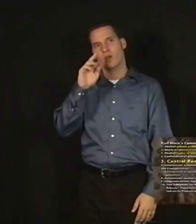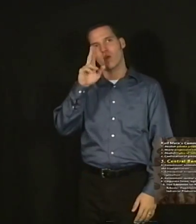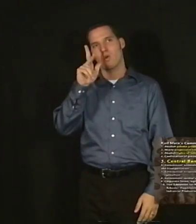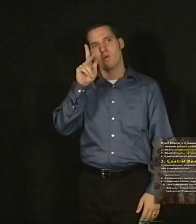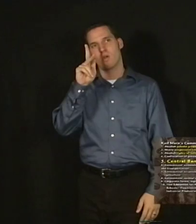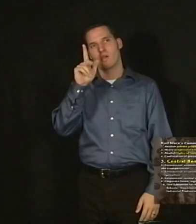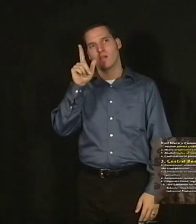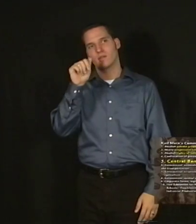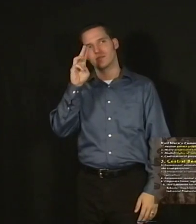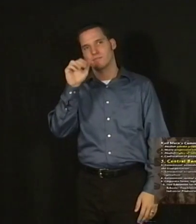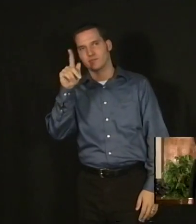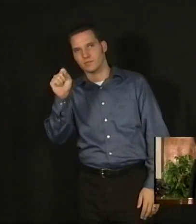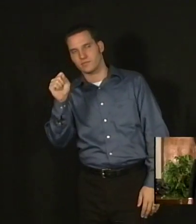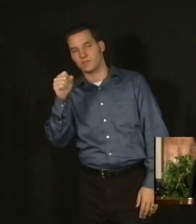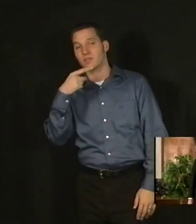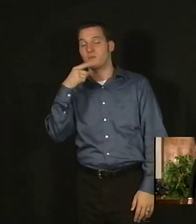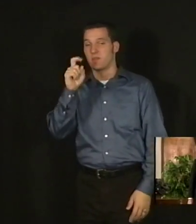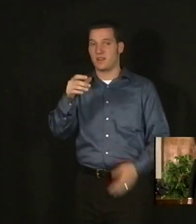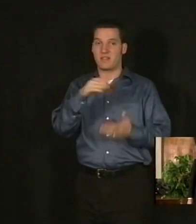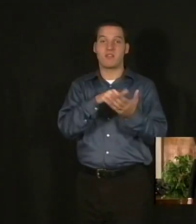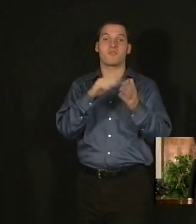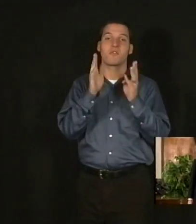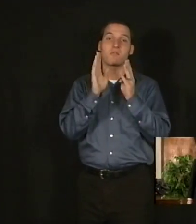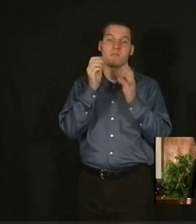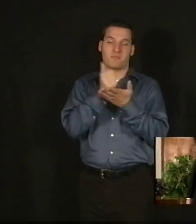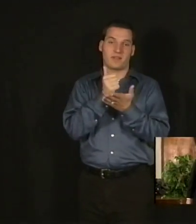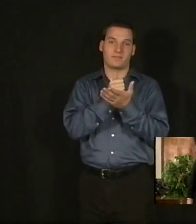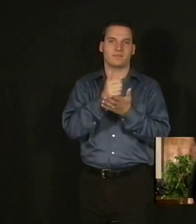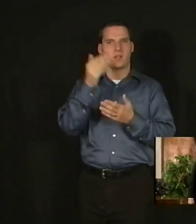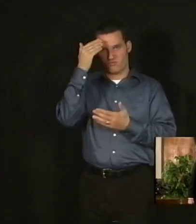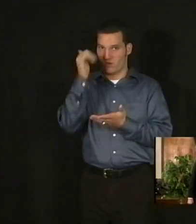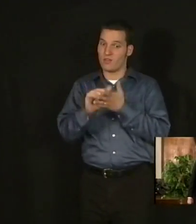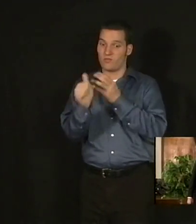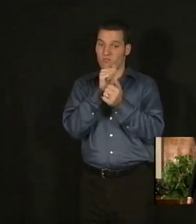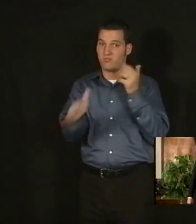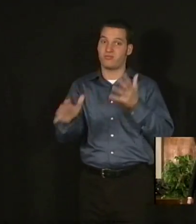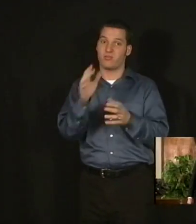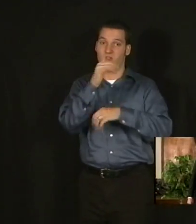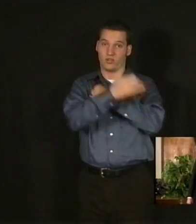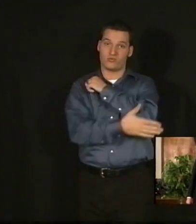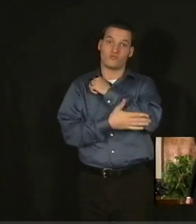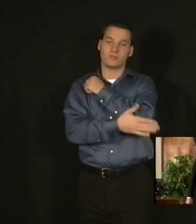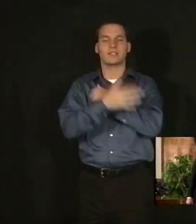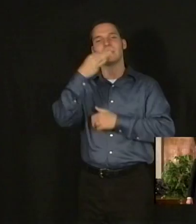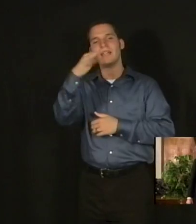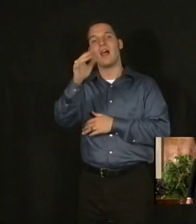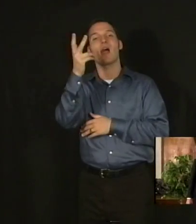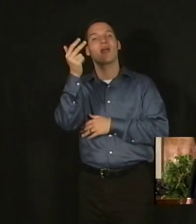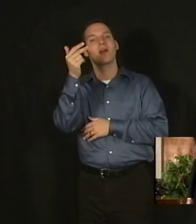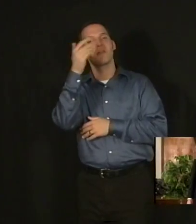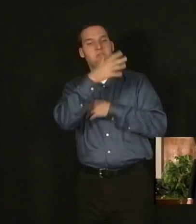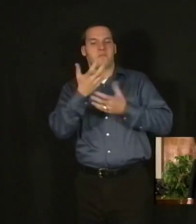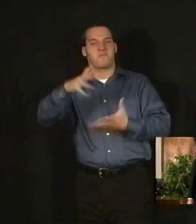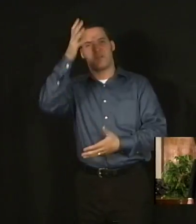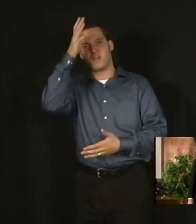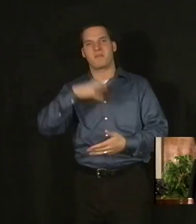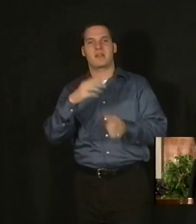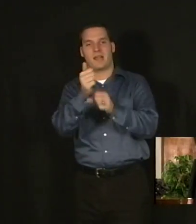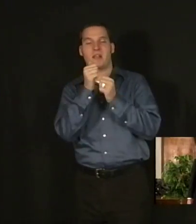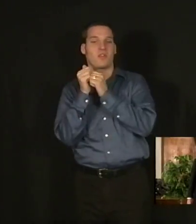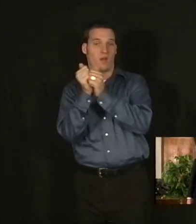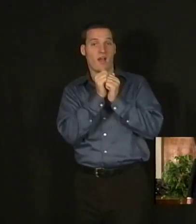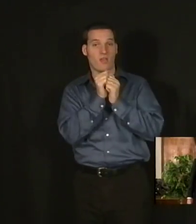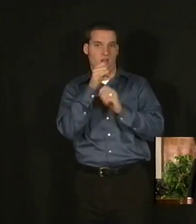central bank. He knew full well a central bank could destroy the country. And in 1913, some rich guys got together on Jekyll